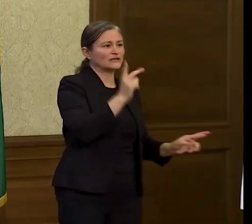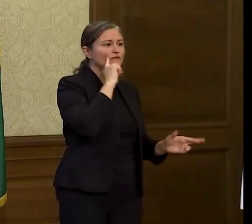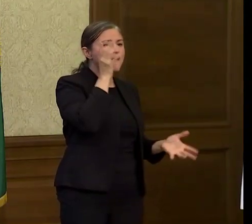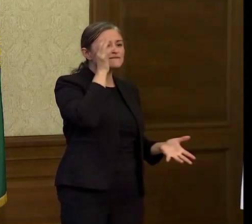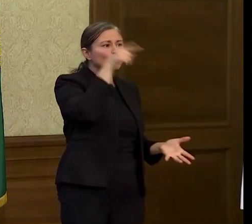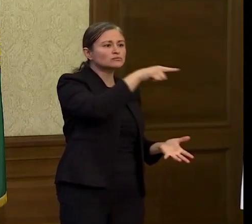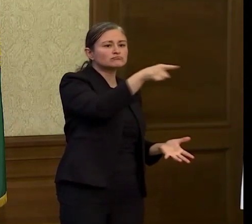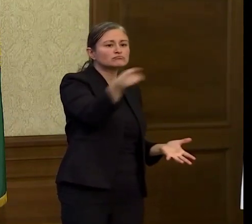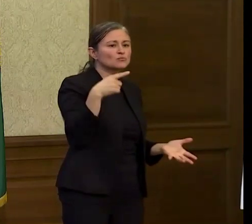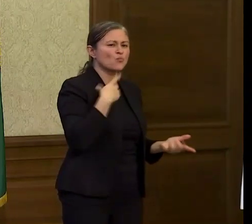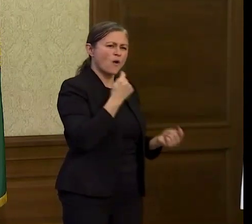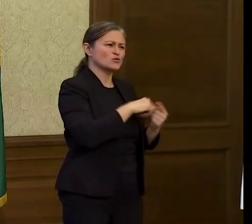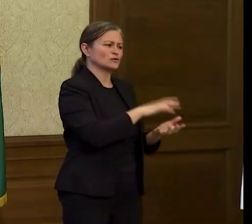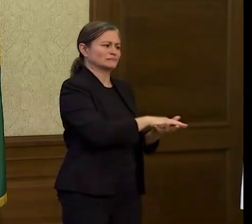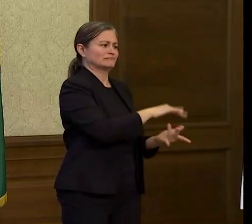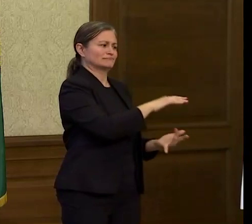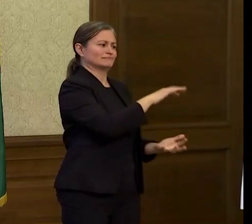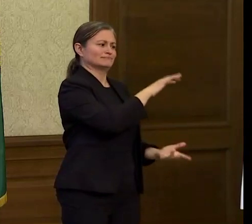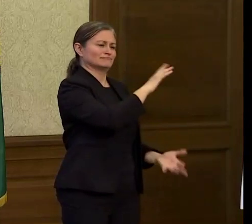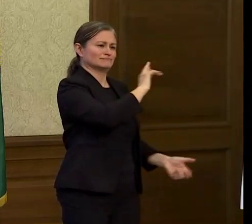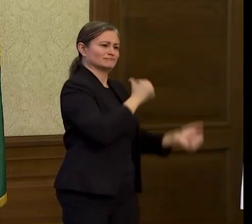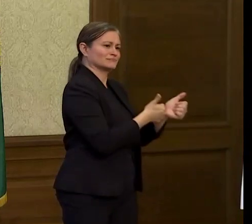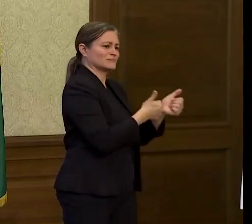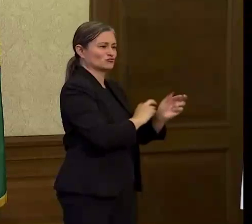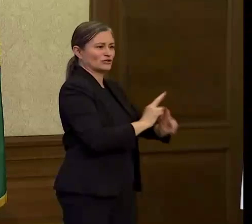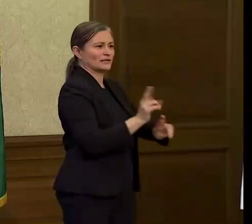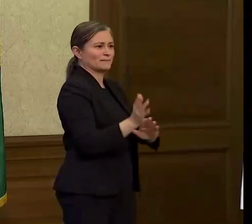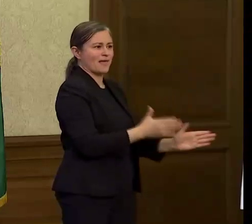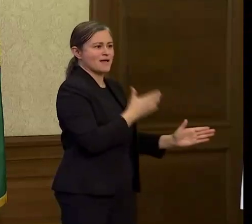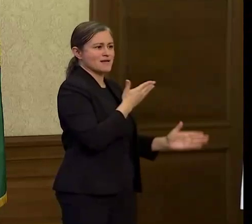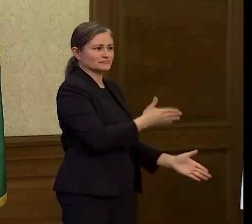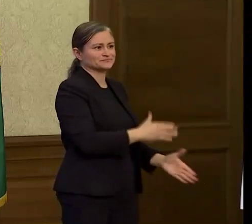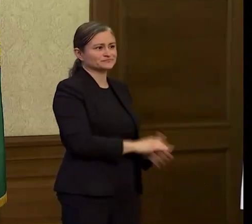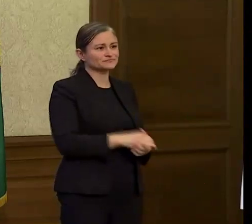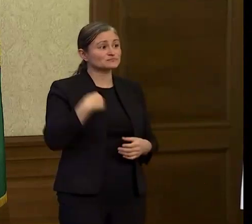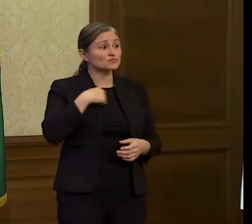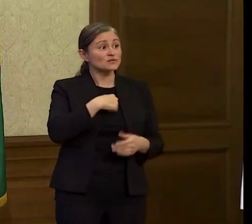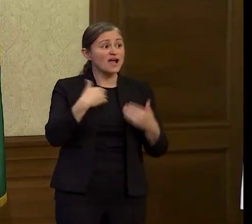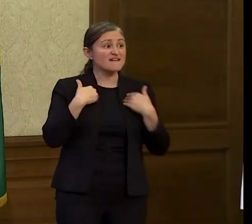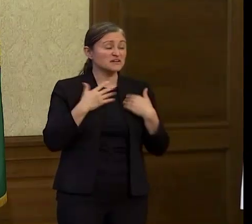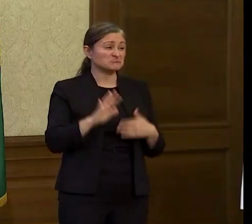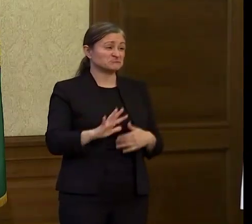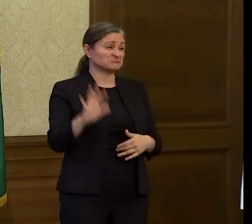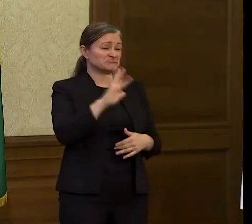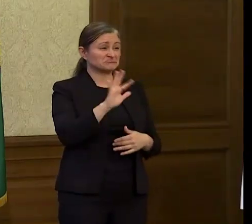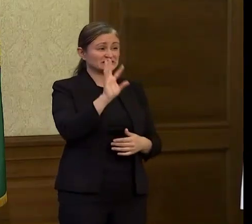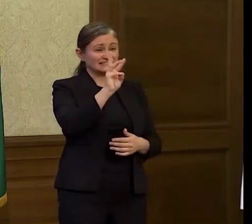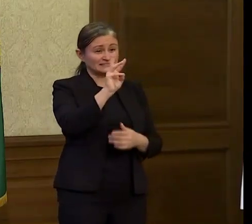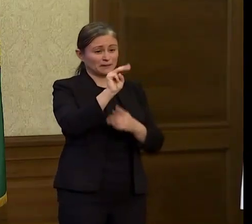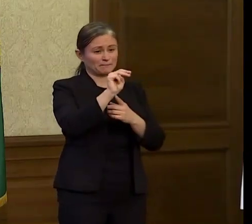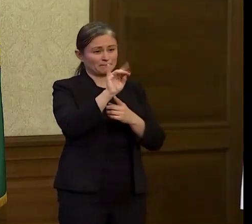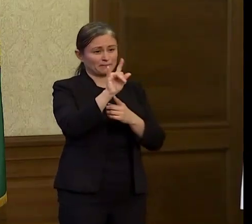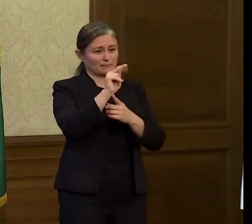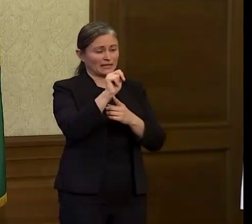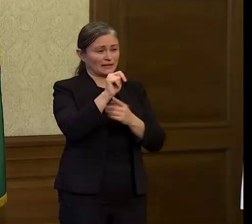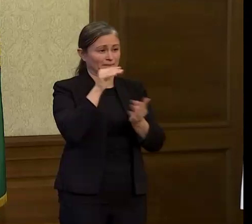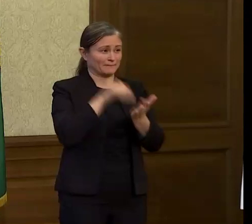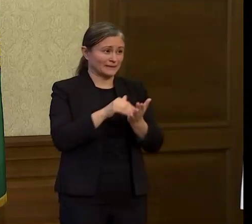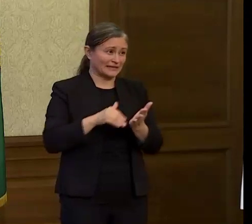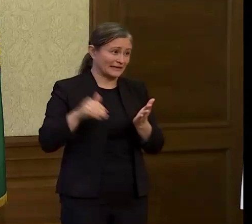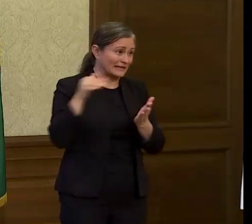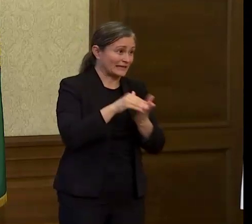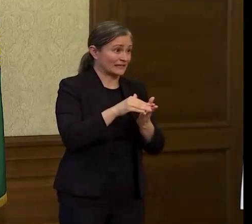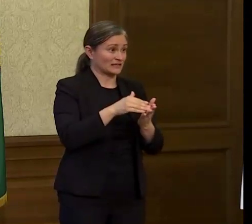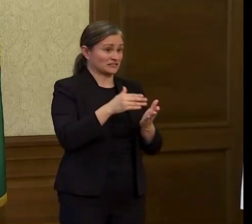As I've indicated, we have over 6 million, I believe, items of this headed our way that are in the chain, they're in the supply